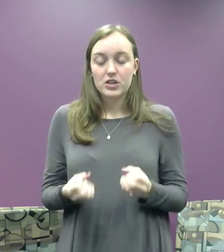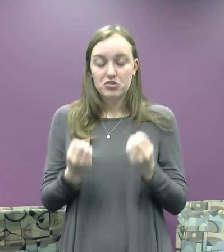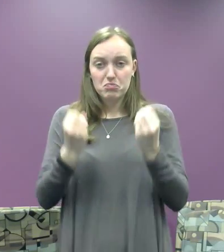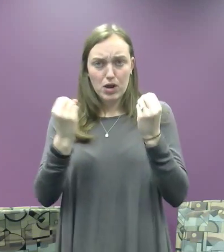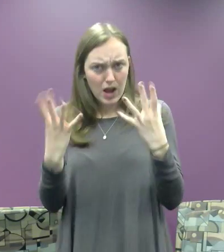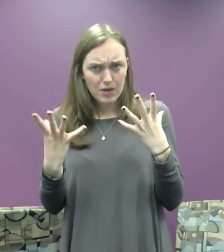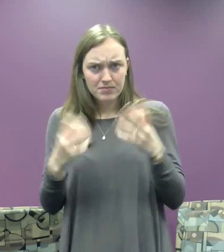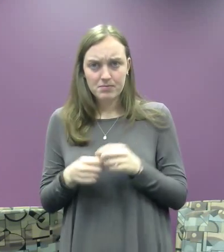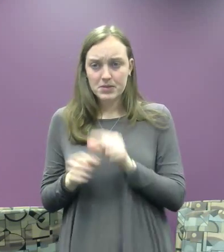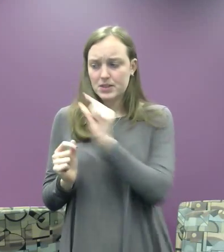perimeter.